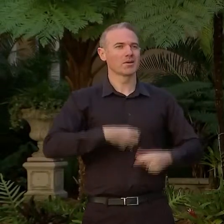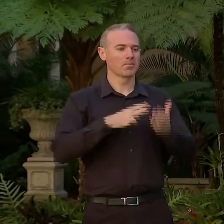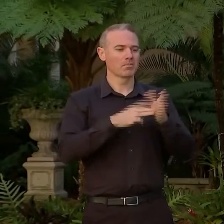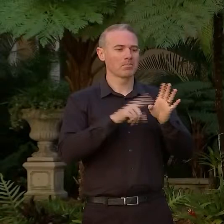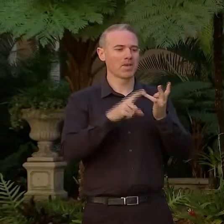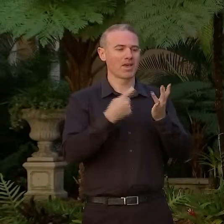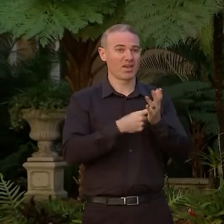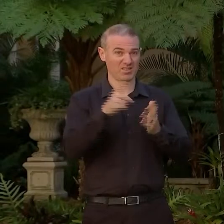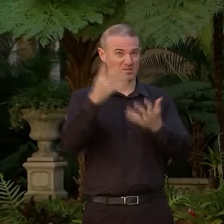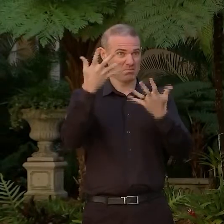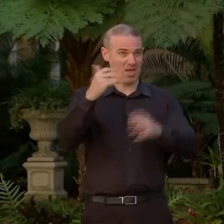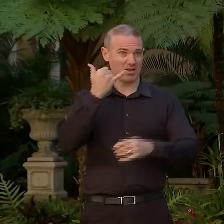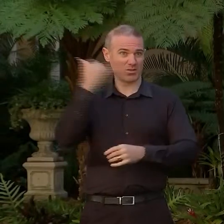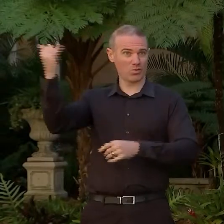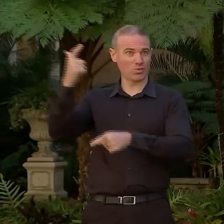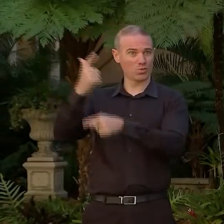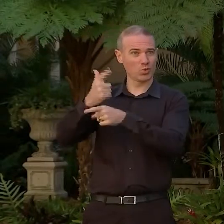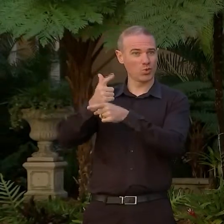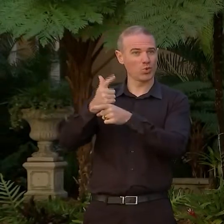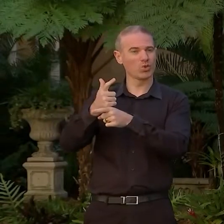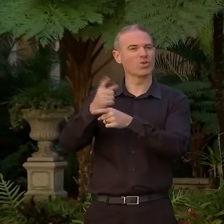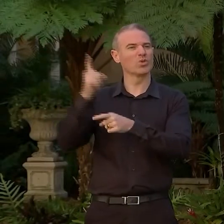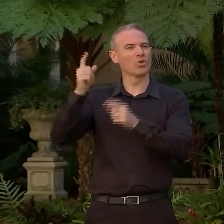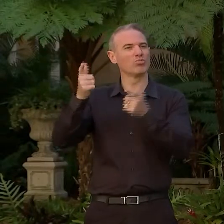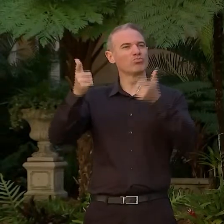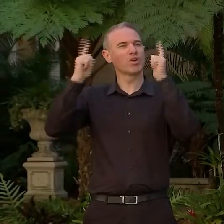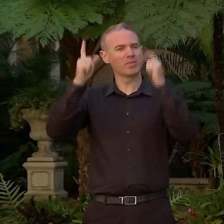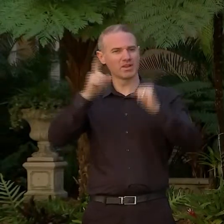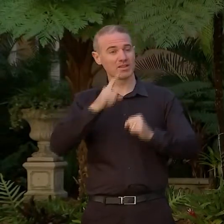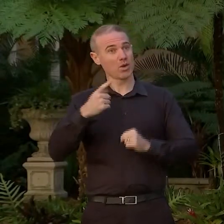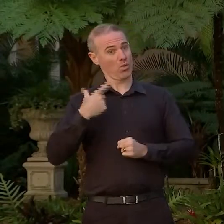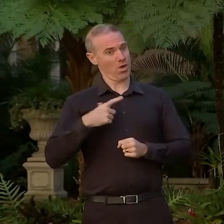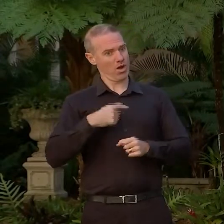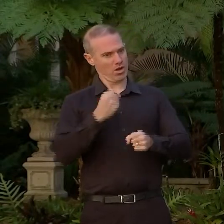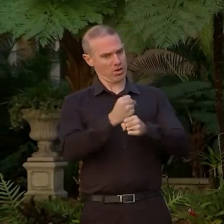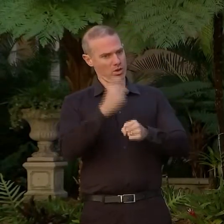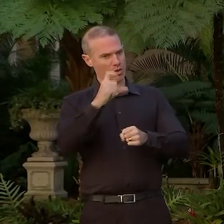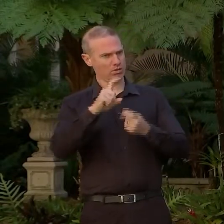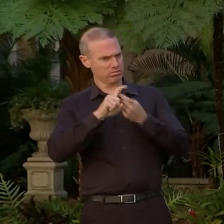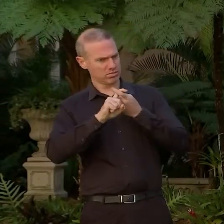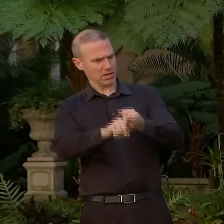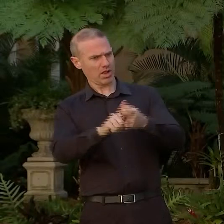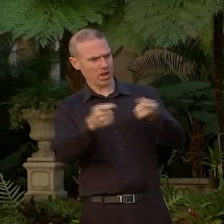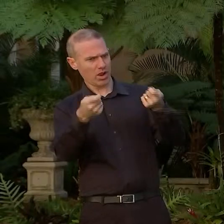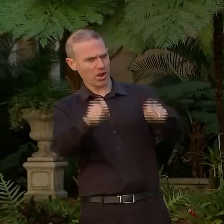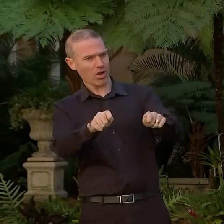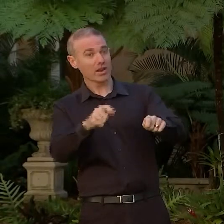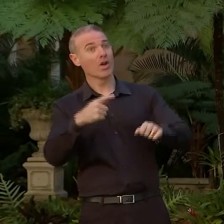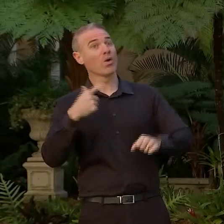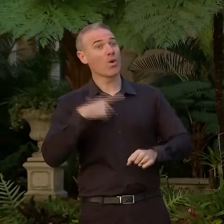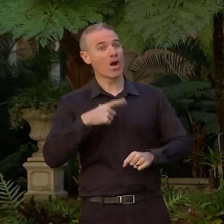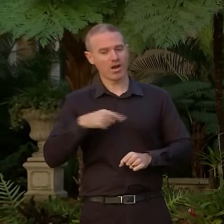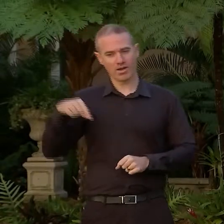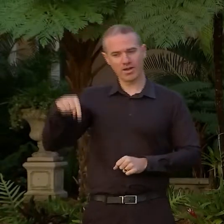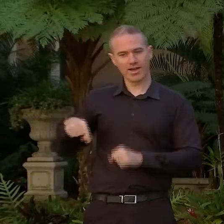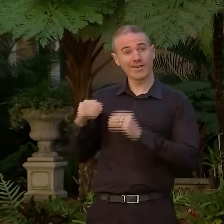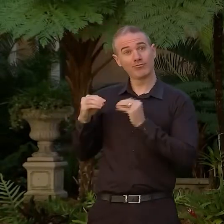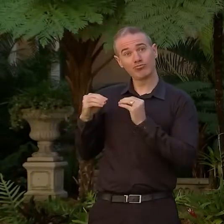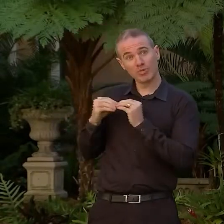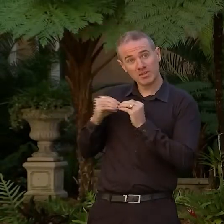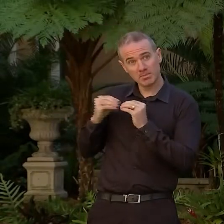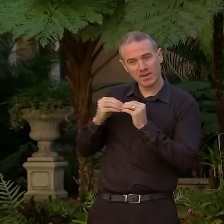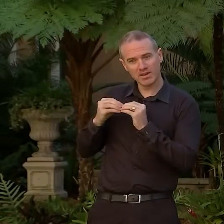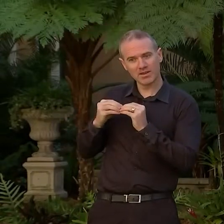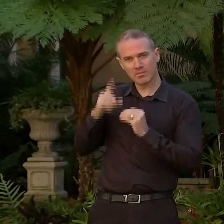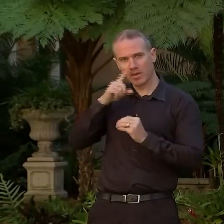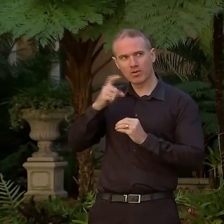told that if the Gold Coast, one of the reasons the Gold Coast is being kept in lockdown is because Brisbane residents may try to sneak down to the coast.